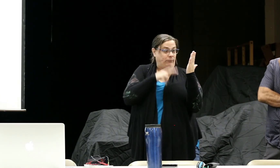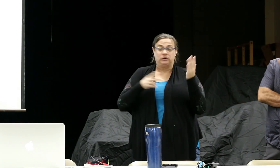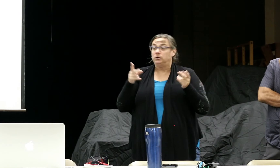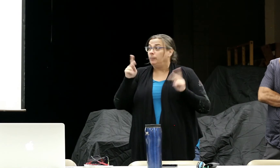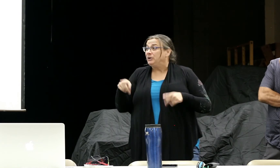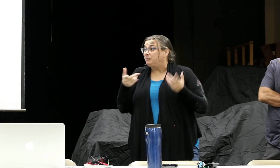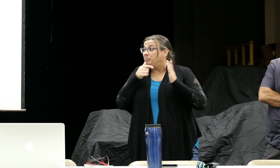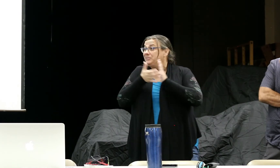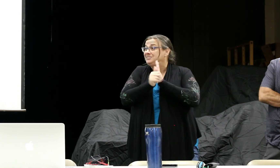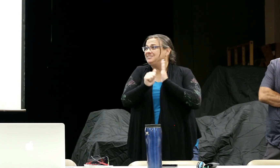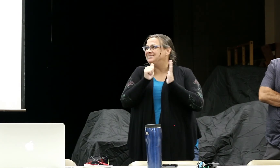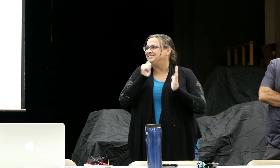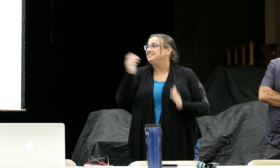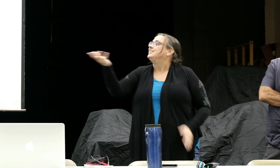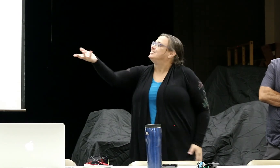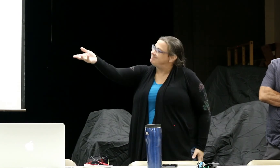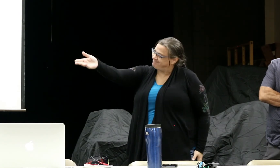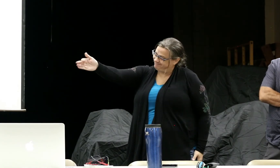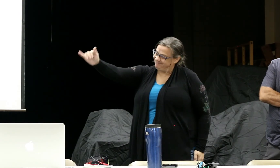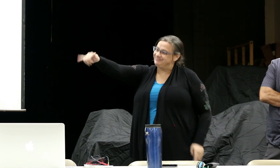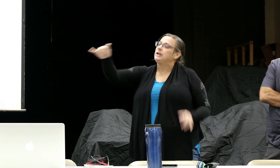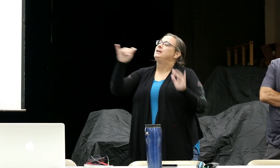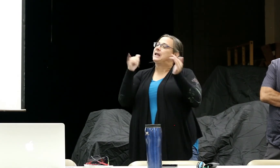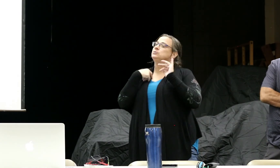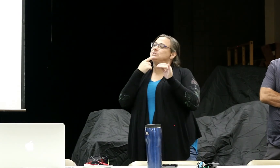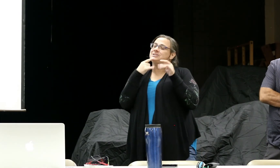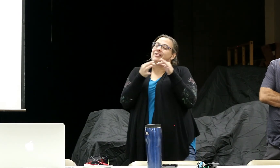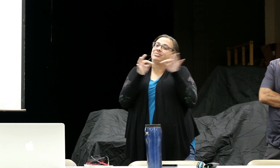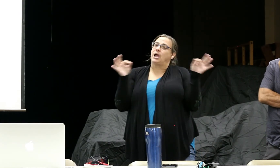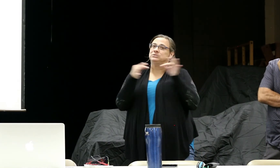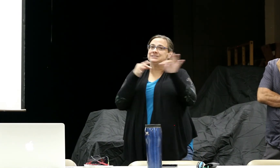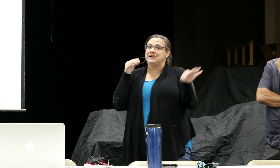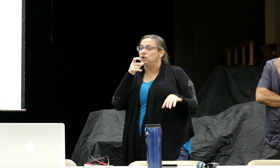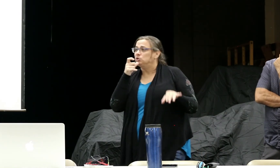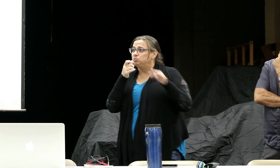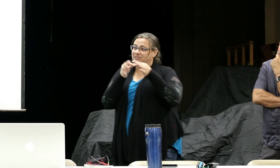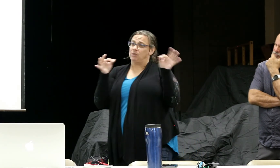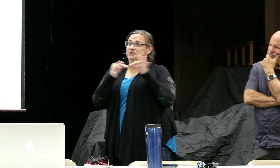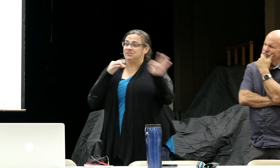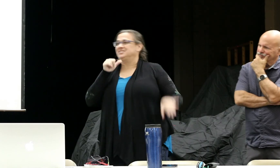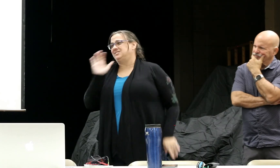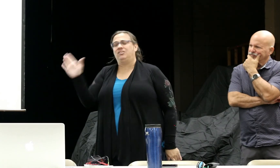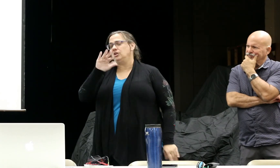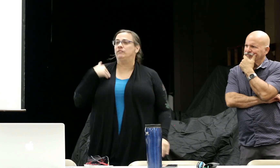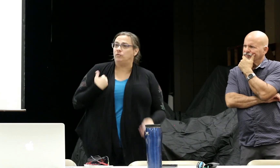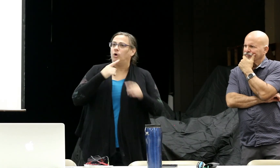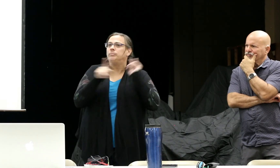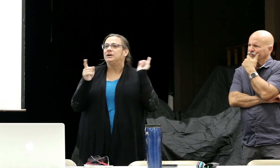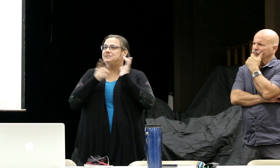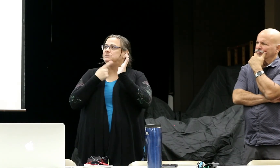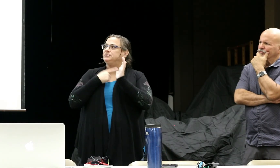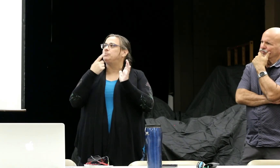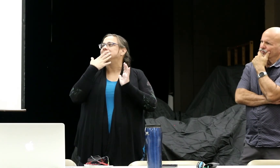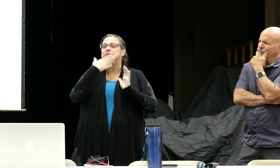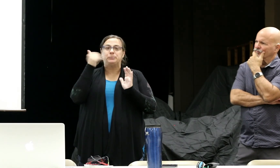are a lot of communities that get left behind because it's too hard to talk and it's too hard to explain. So I